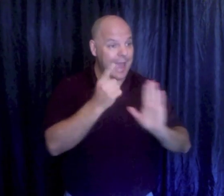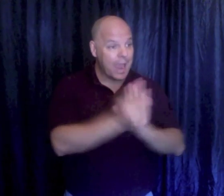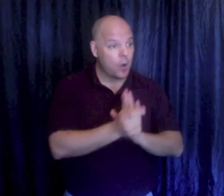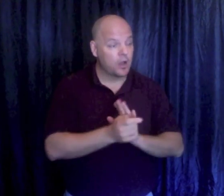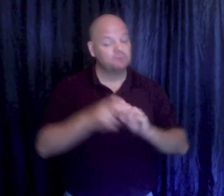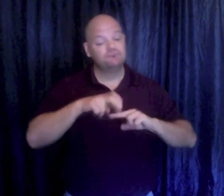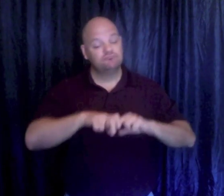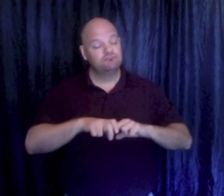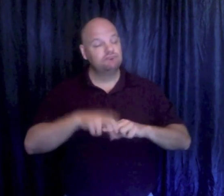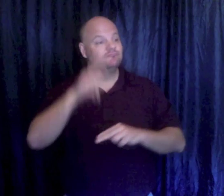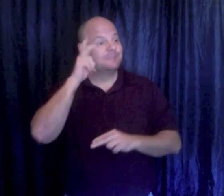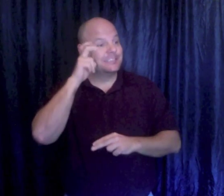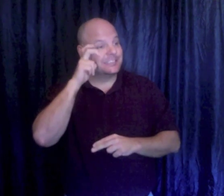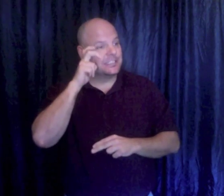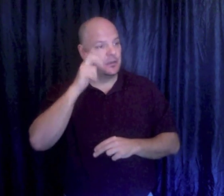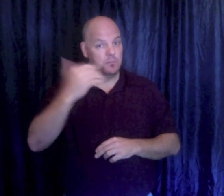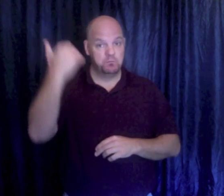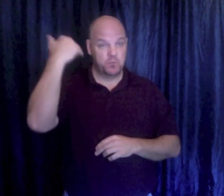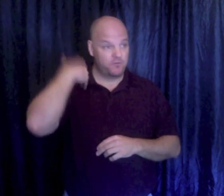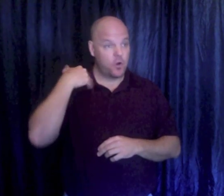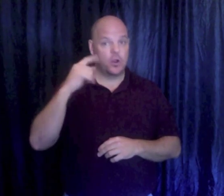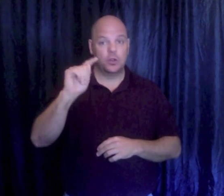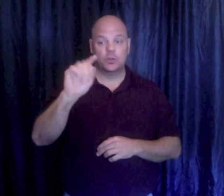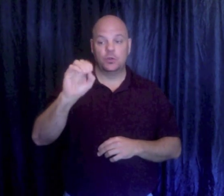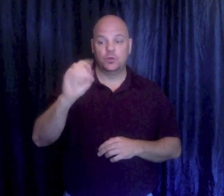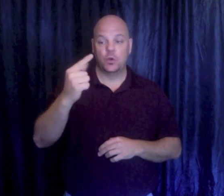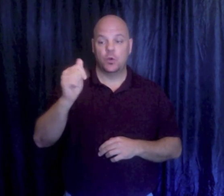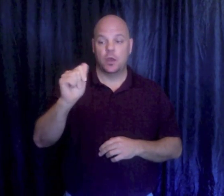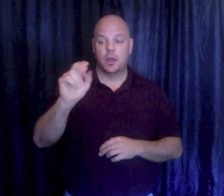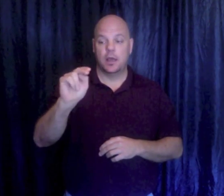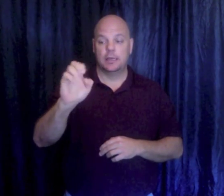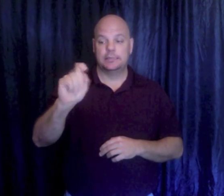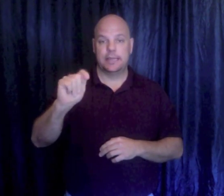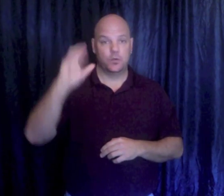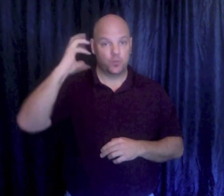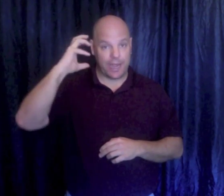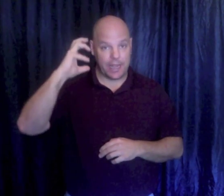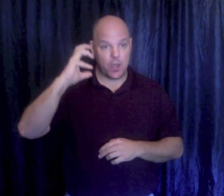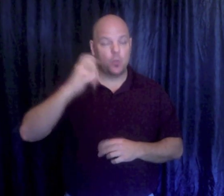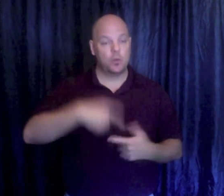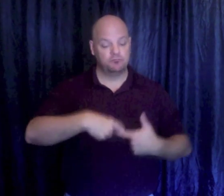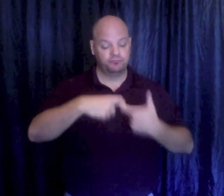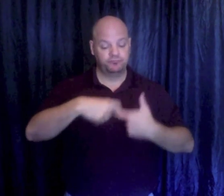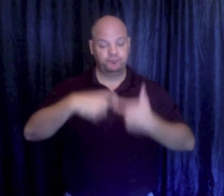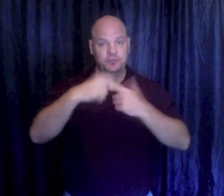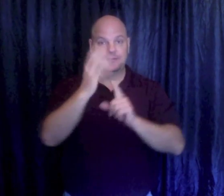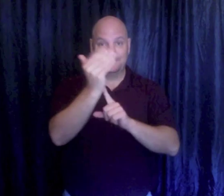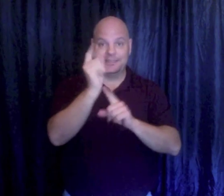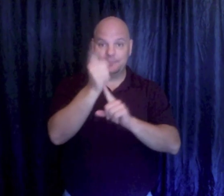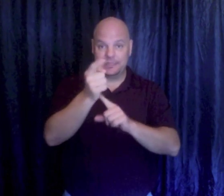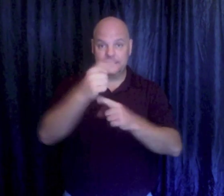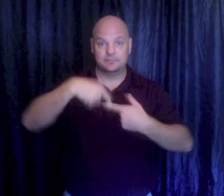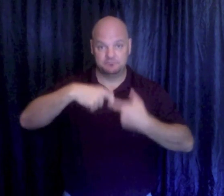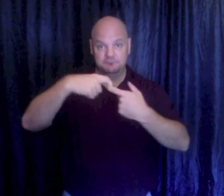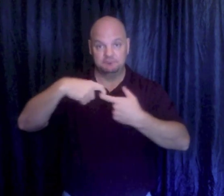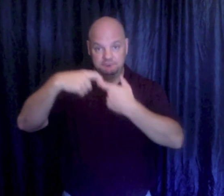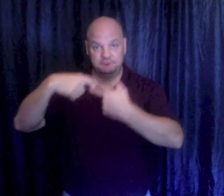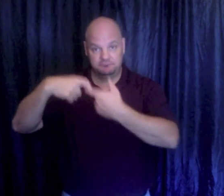realized in the past when we used to do it on TogiNet Radio, we used to have breaks every 15 minutes. And so the other